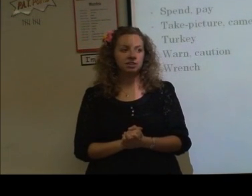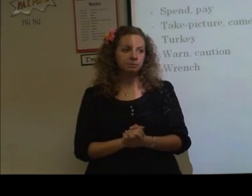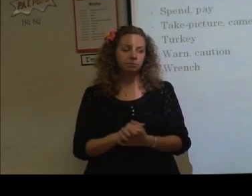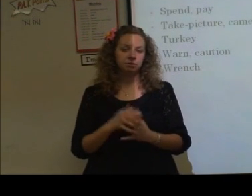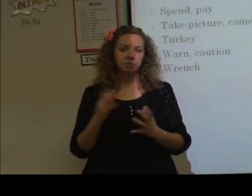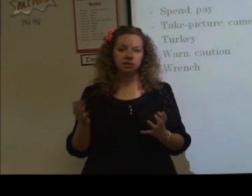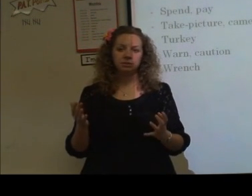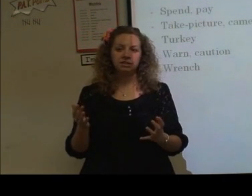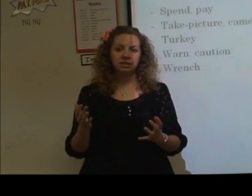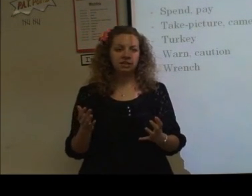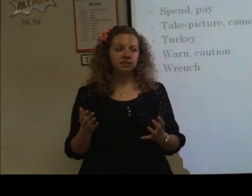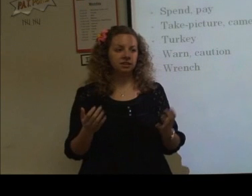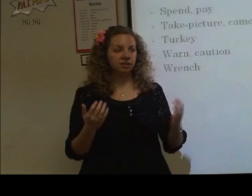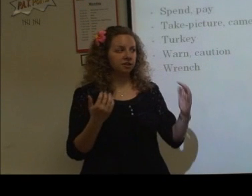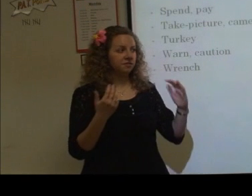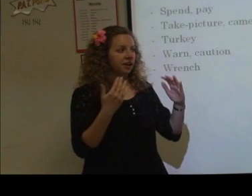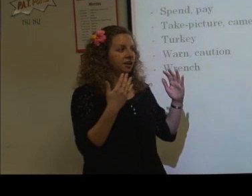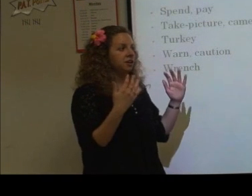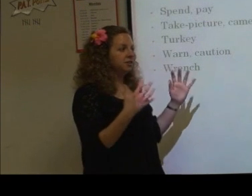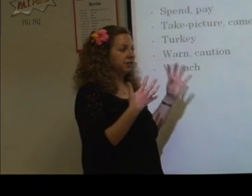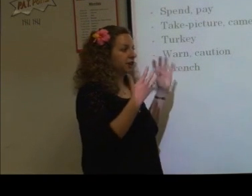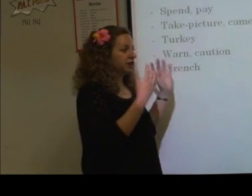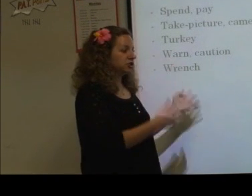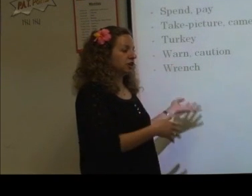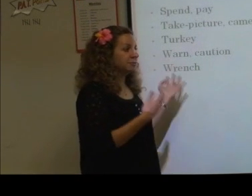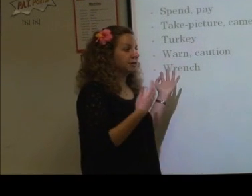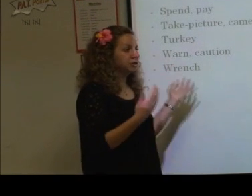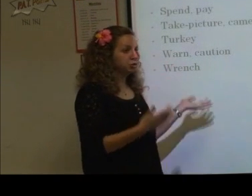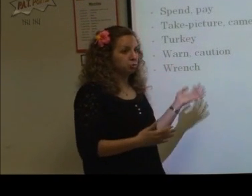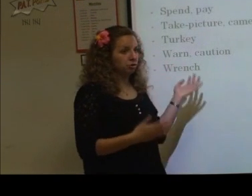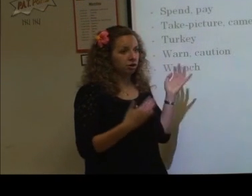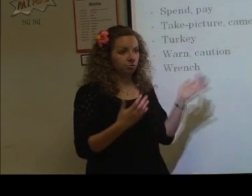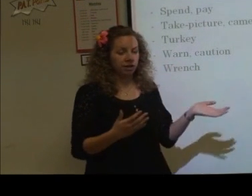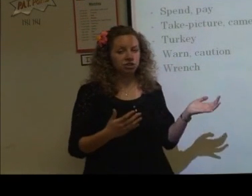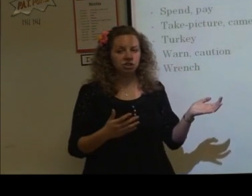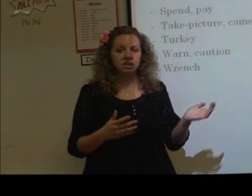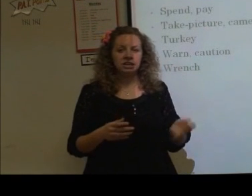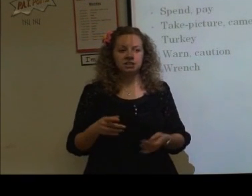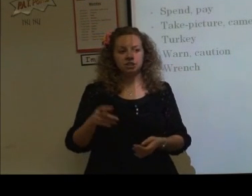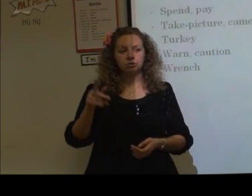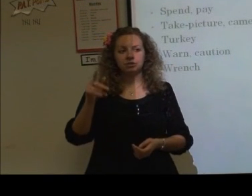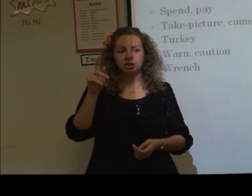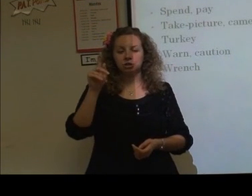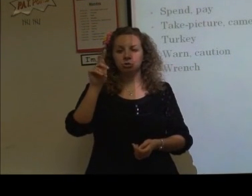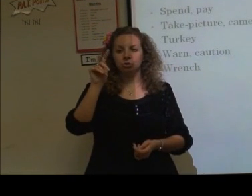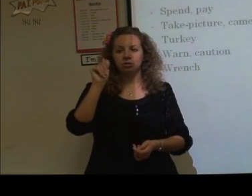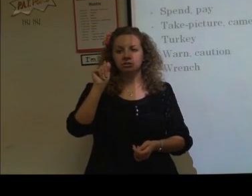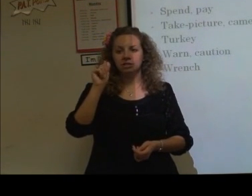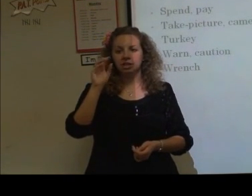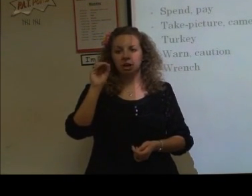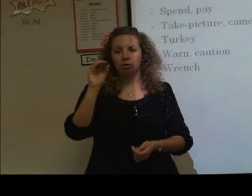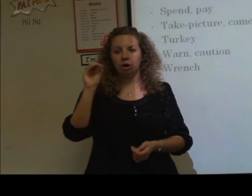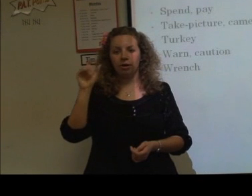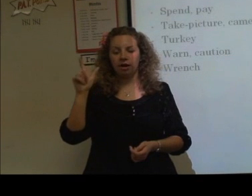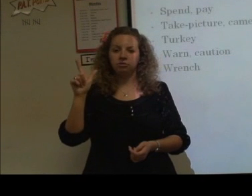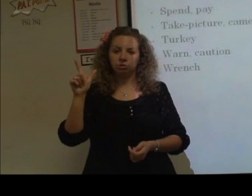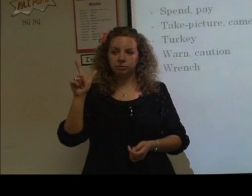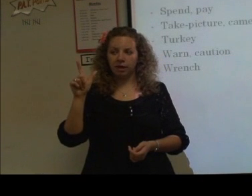this, but the best way to sign it to clarify that you're actually talking about the tool, a wrench, is that you'll sign tool, T-O-O-L, you'll spell